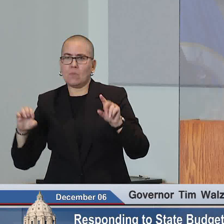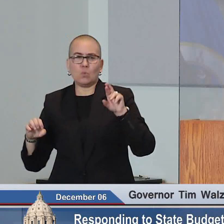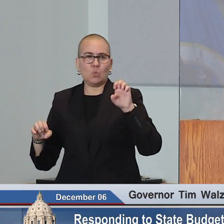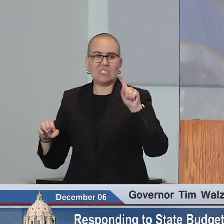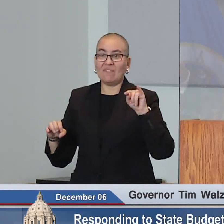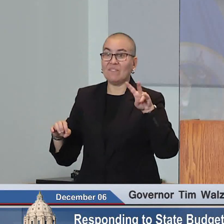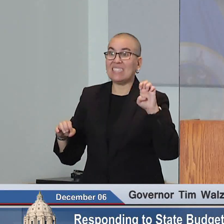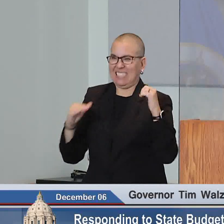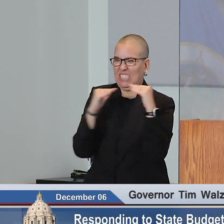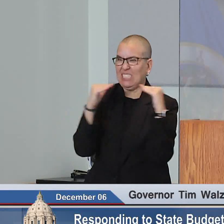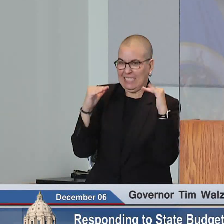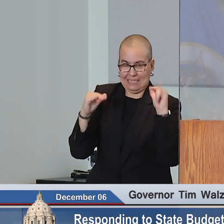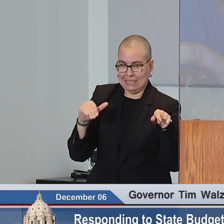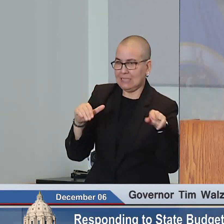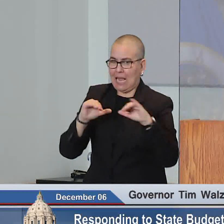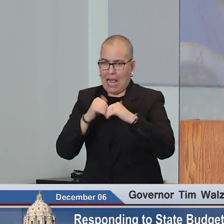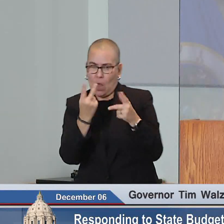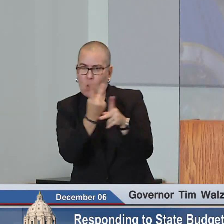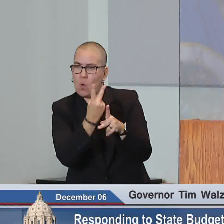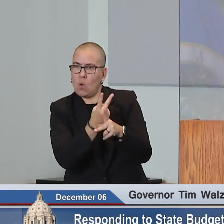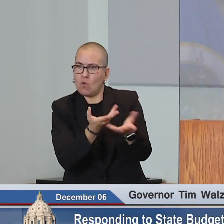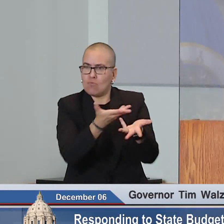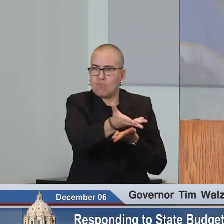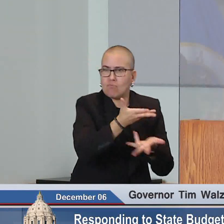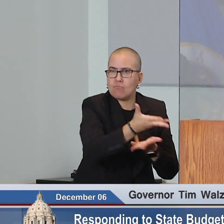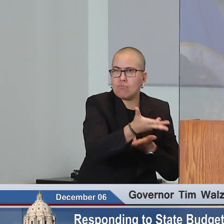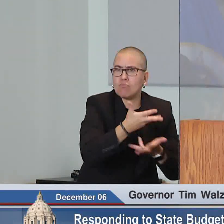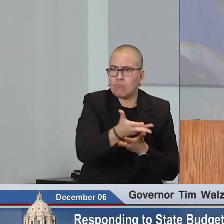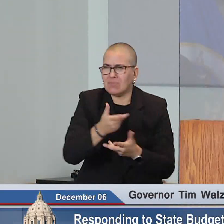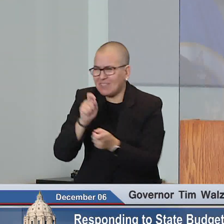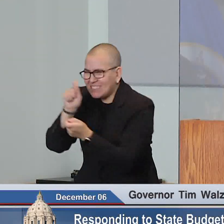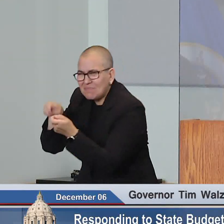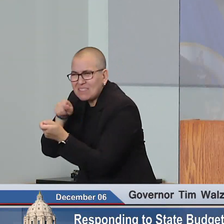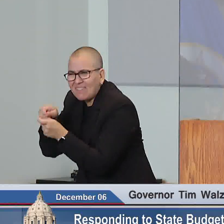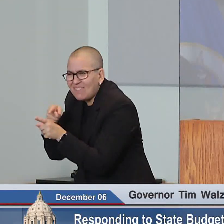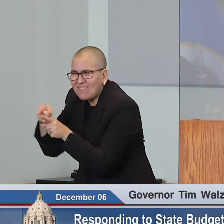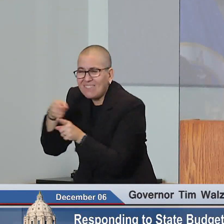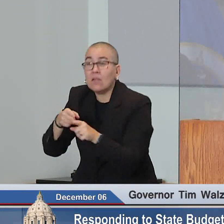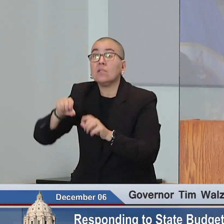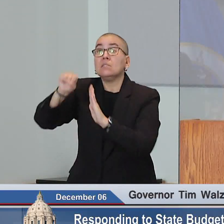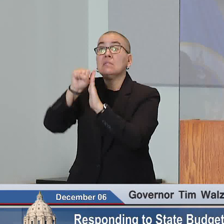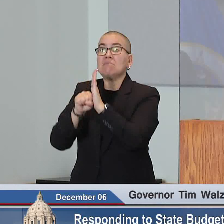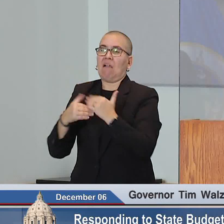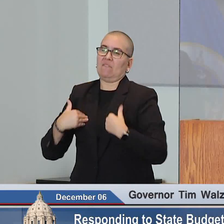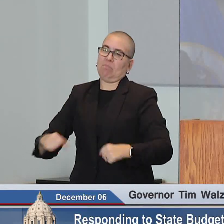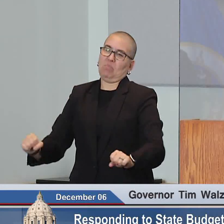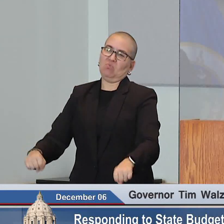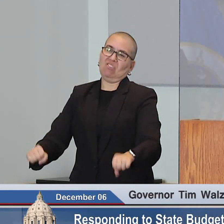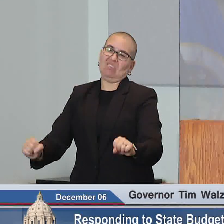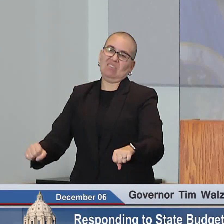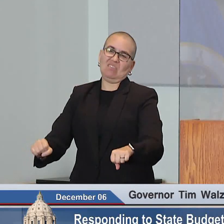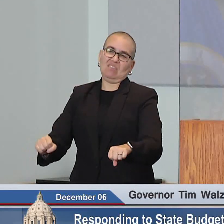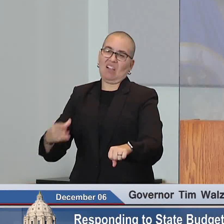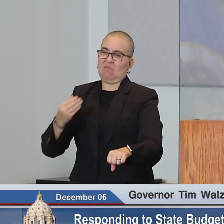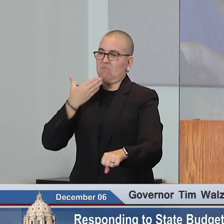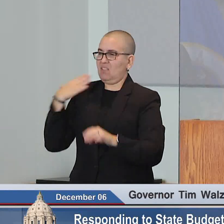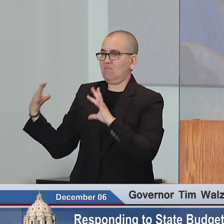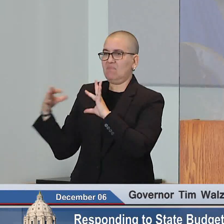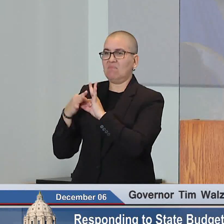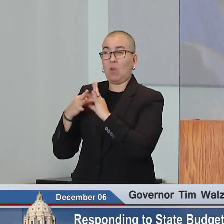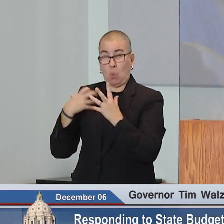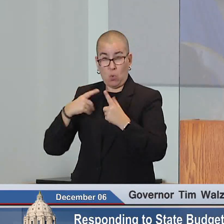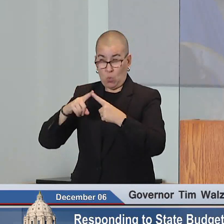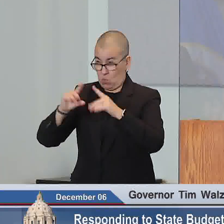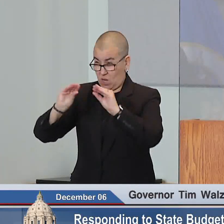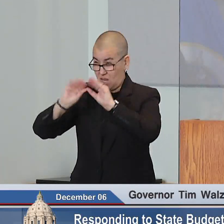It's the innovation that happens in those areas that the state now has the capacity to be even a better partner. But I want to be very clear. We're setting on,